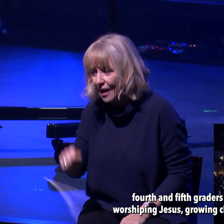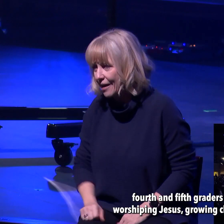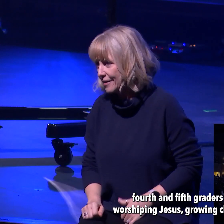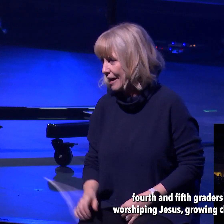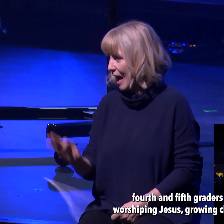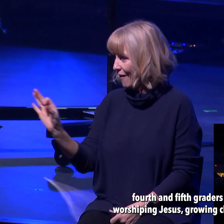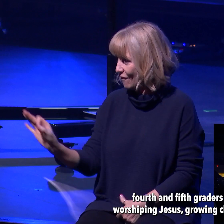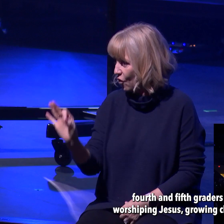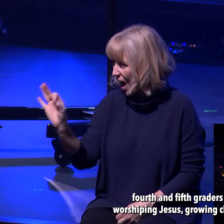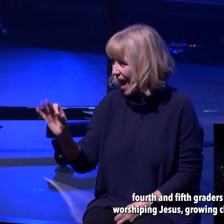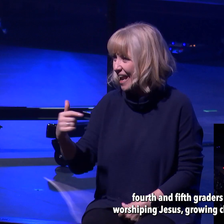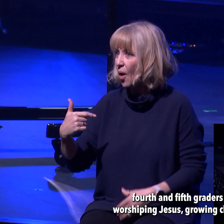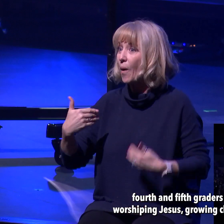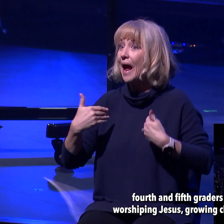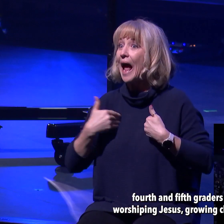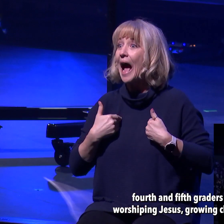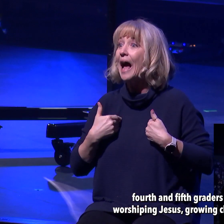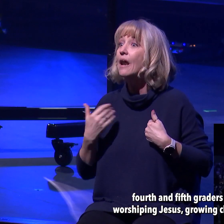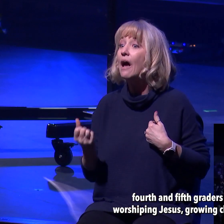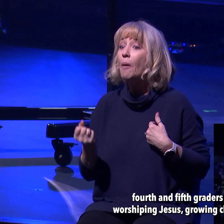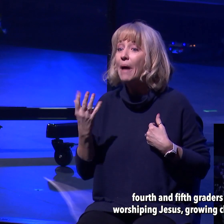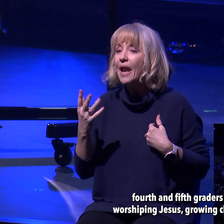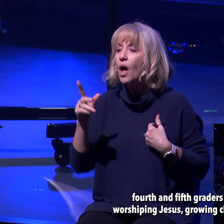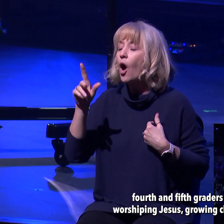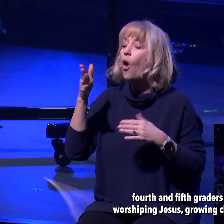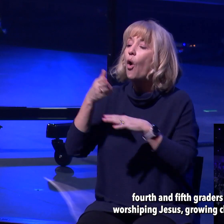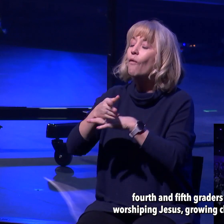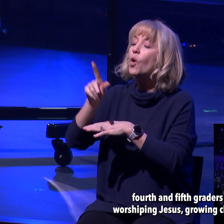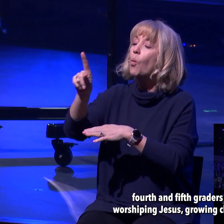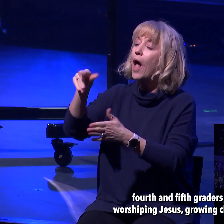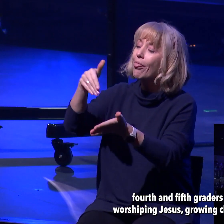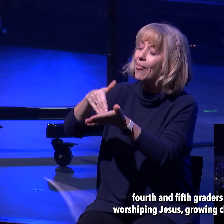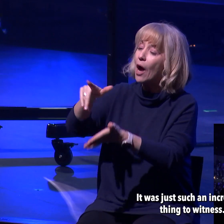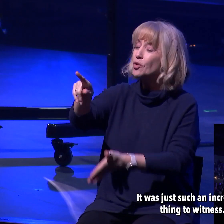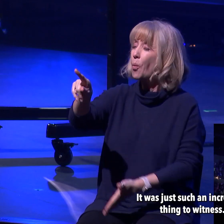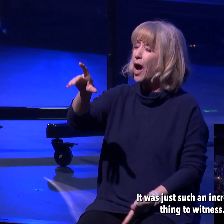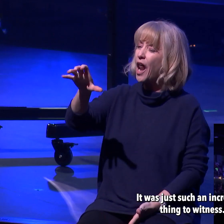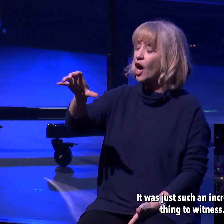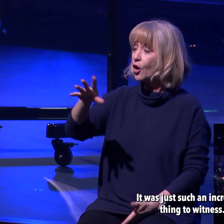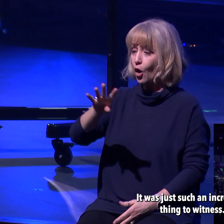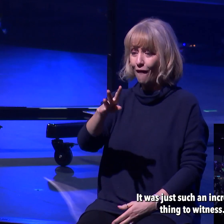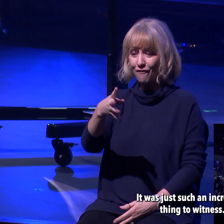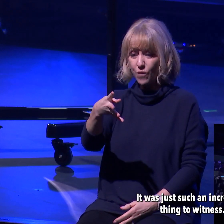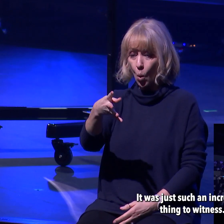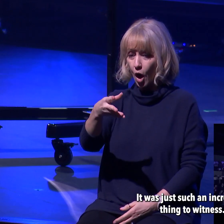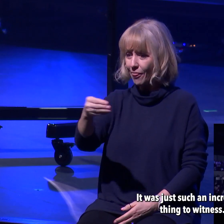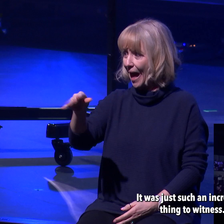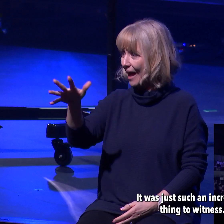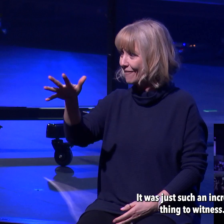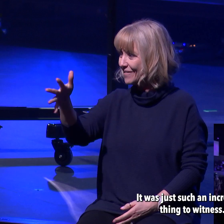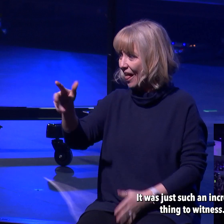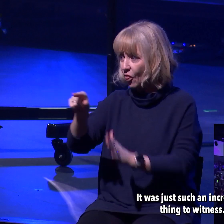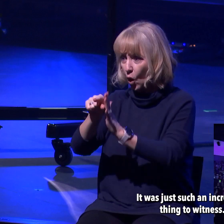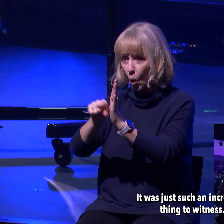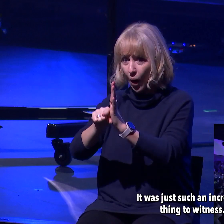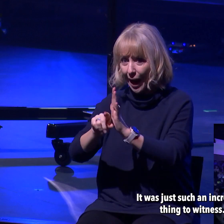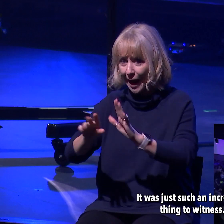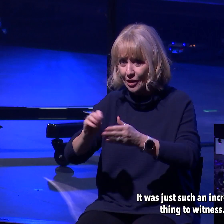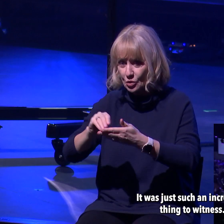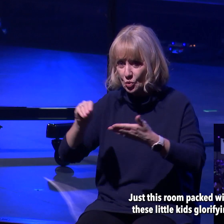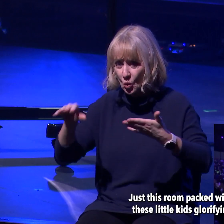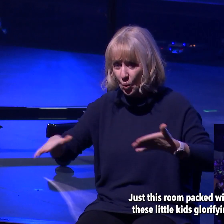fifth graders in here worshiping Jesus, growing closer to God. It was just such an incredible thing